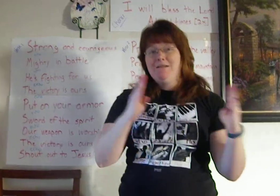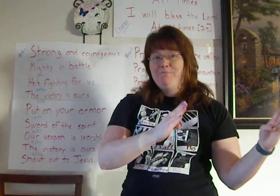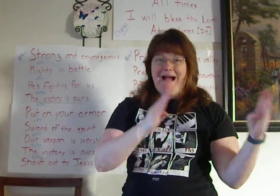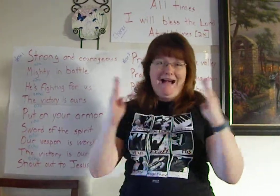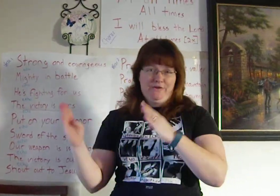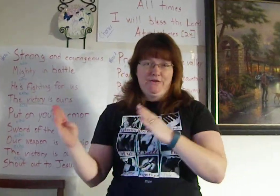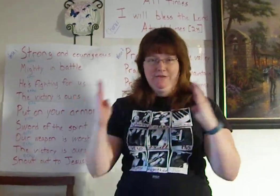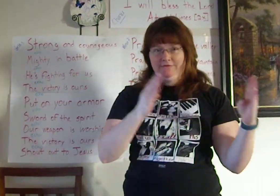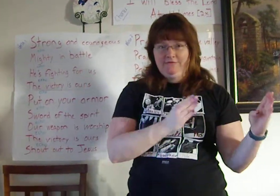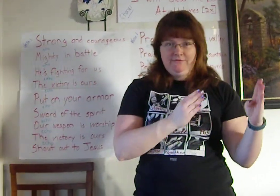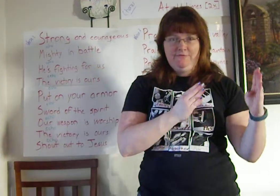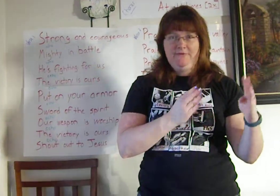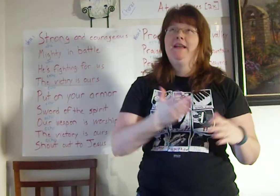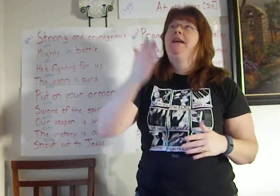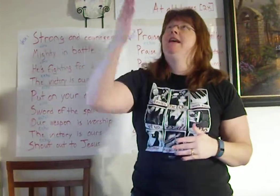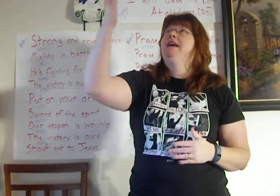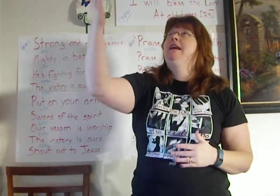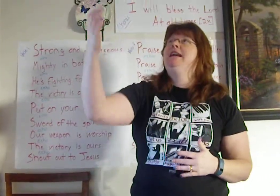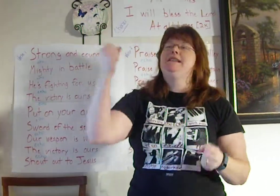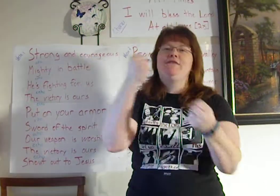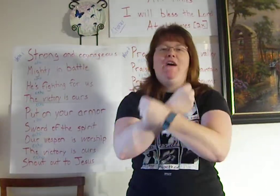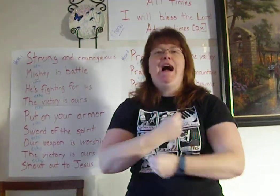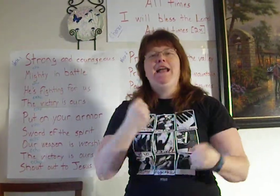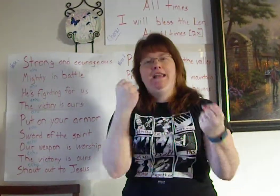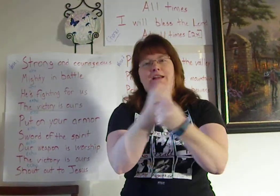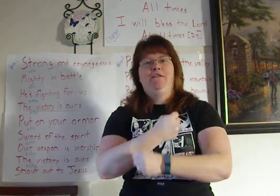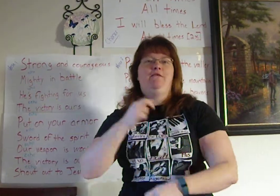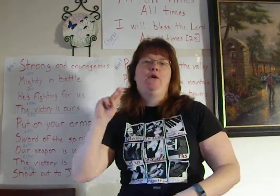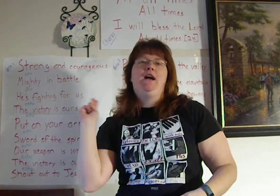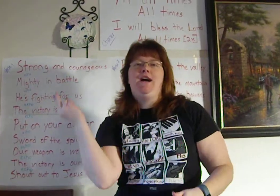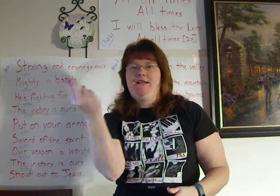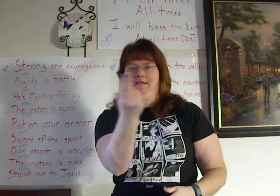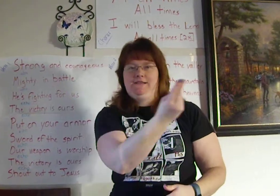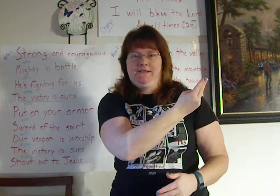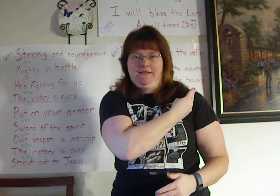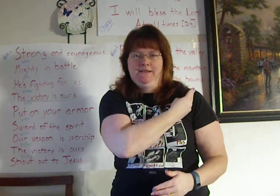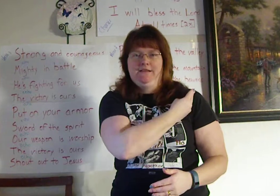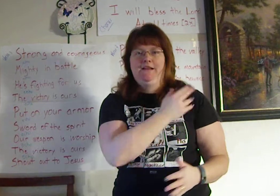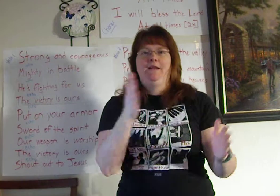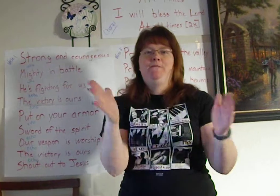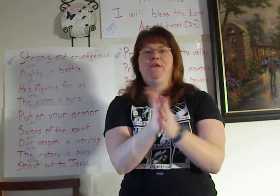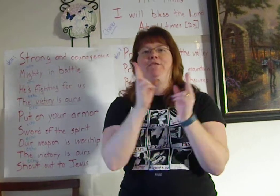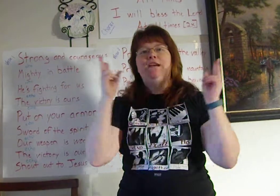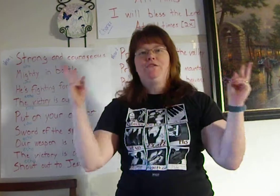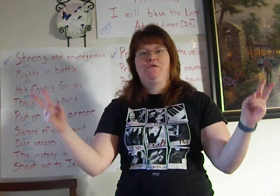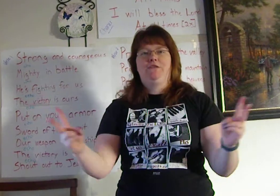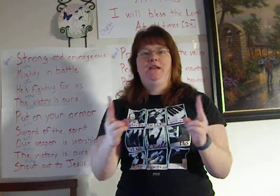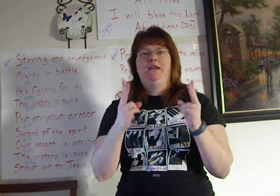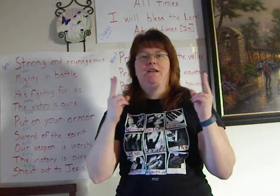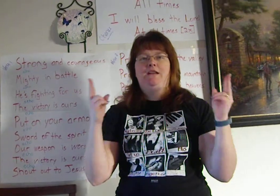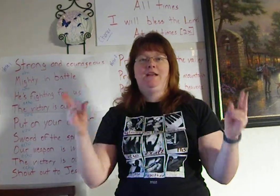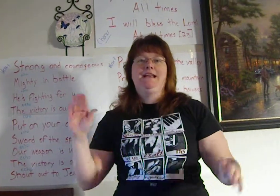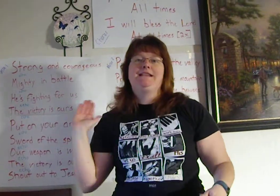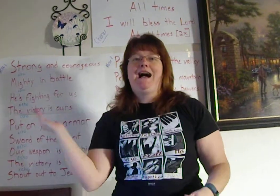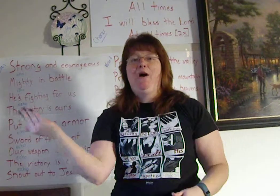in battle, he's fighting for us, the victory is